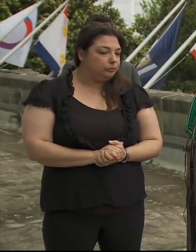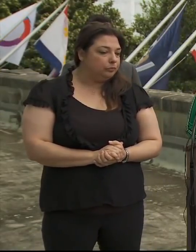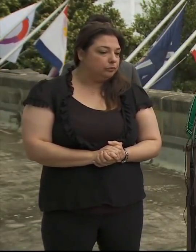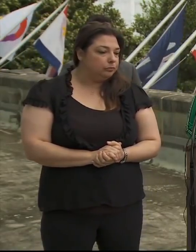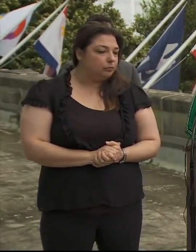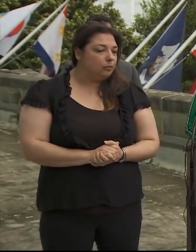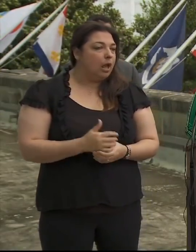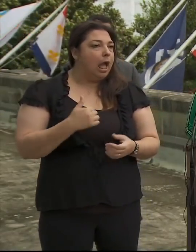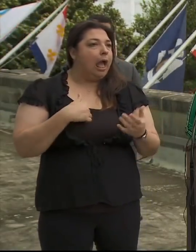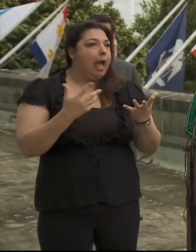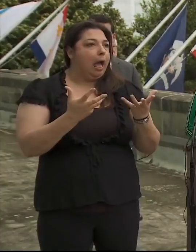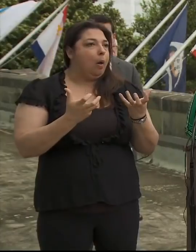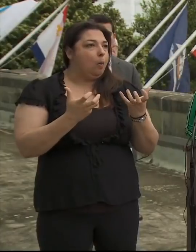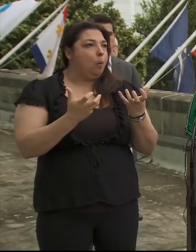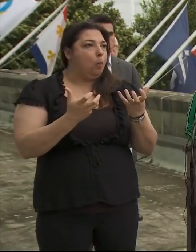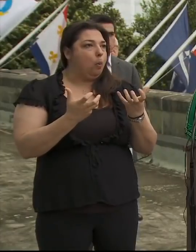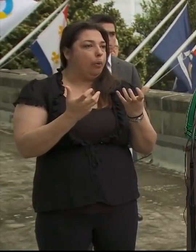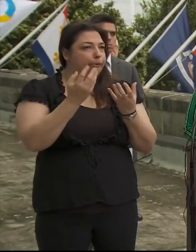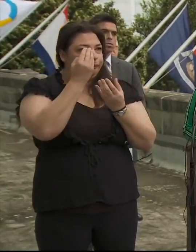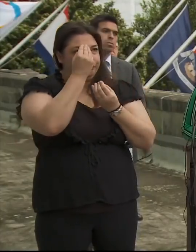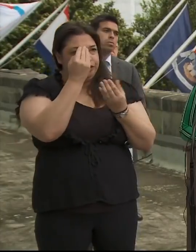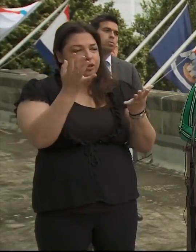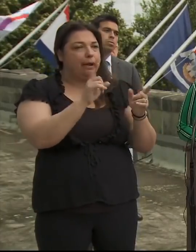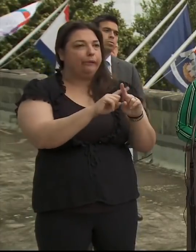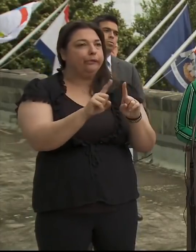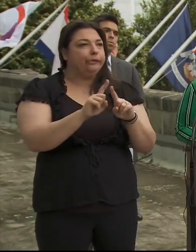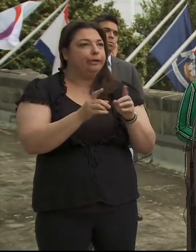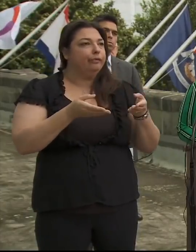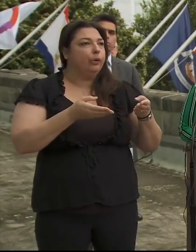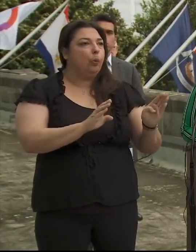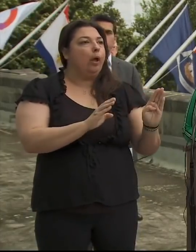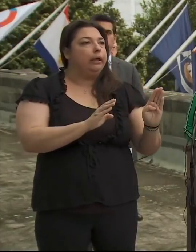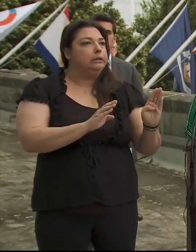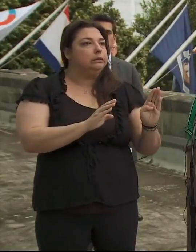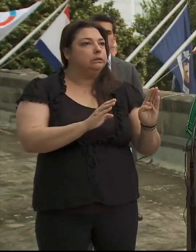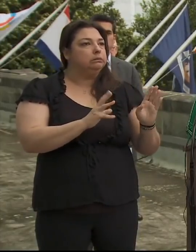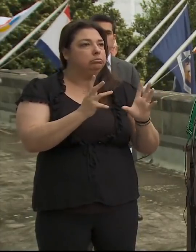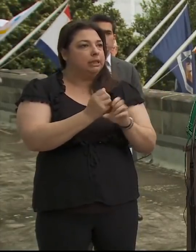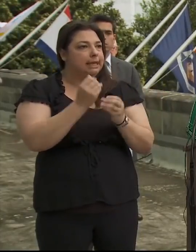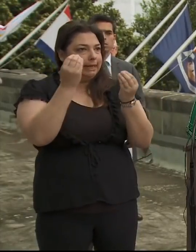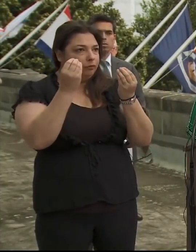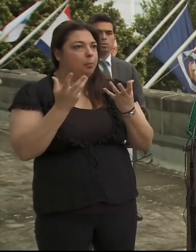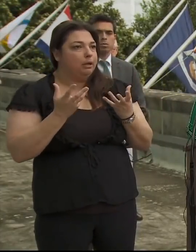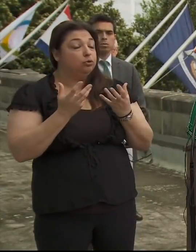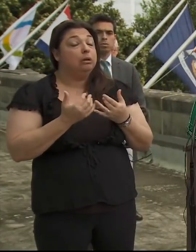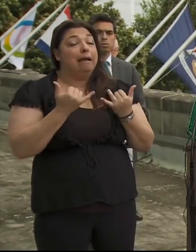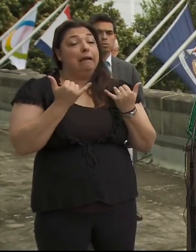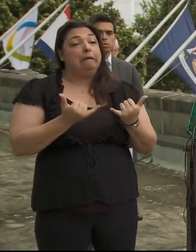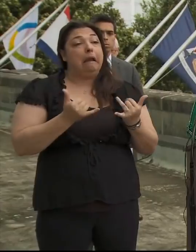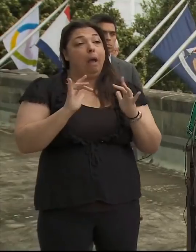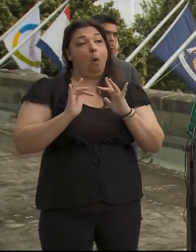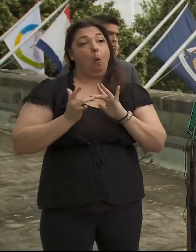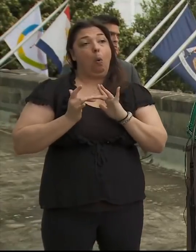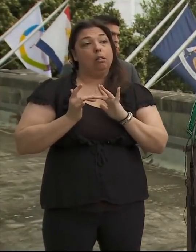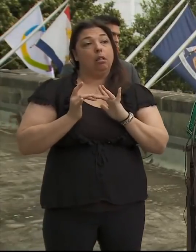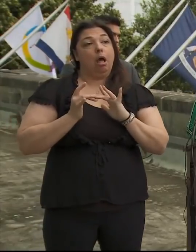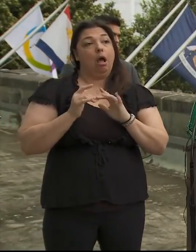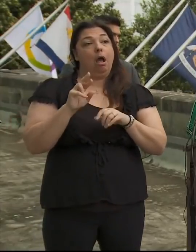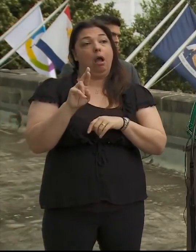I want to share just some ways that you can access information. Right now, you can go online